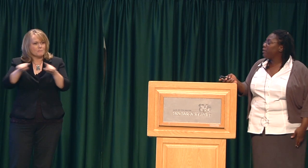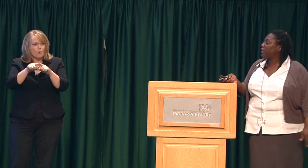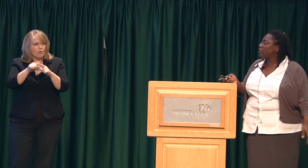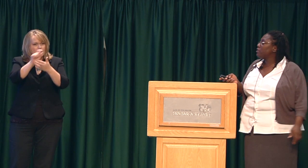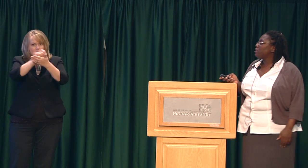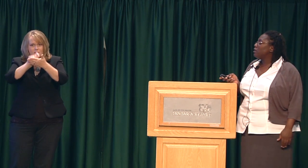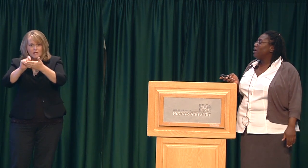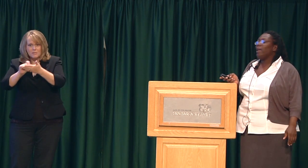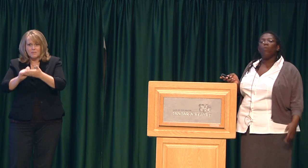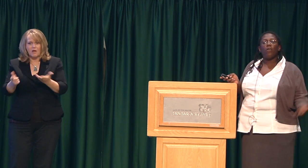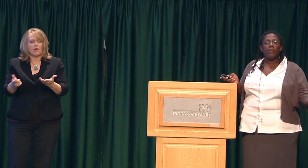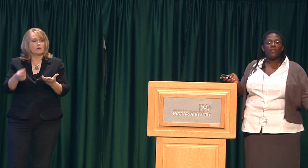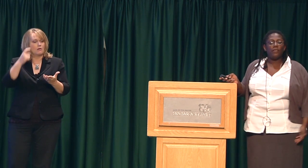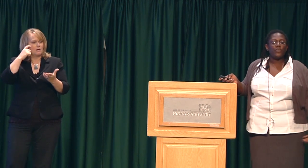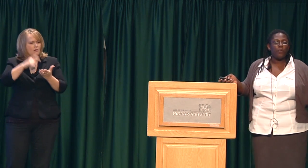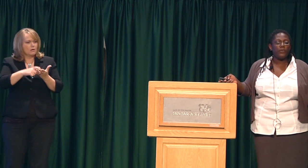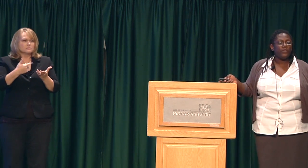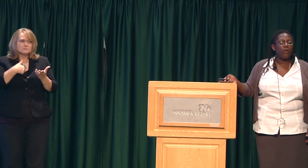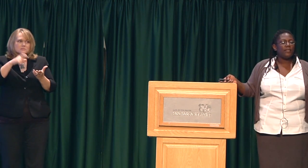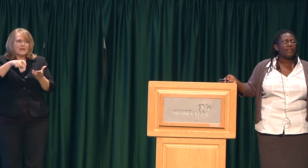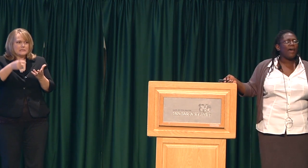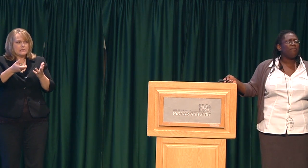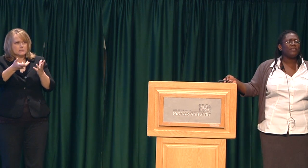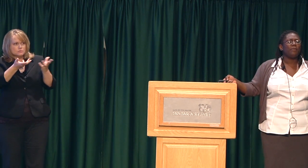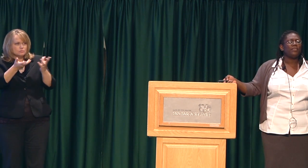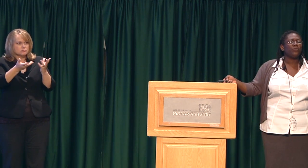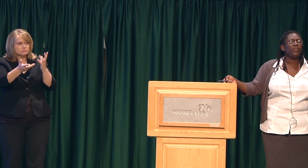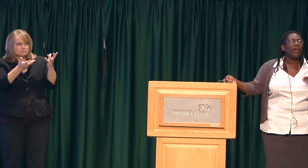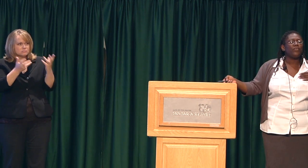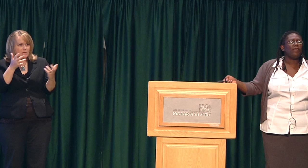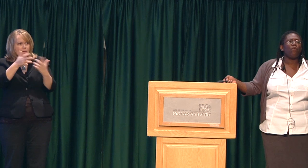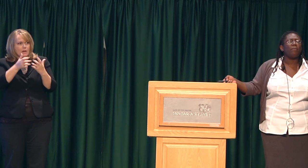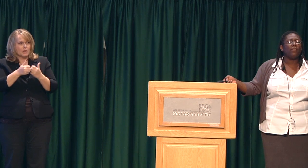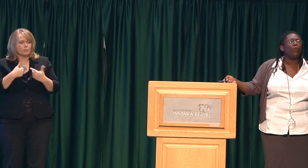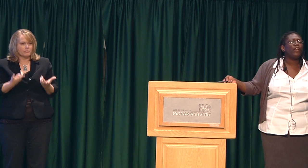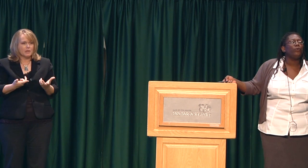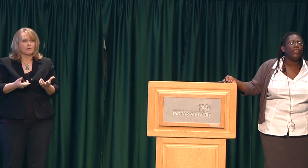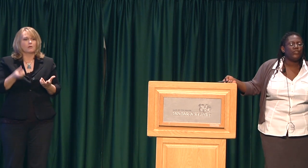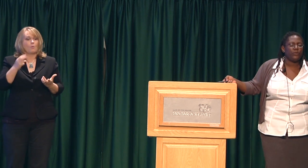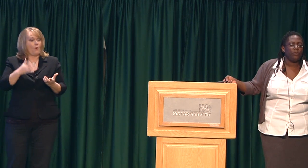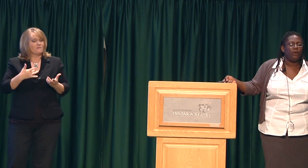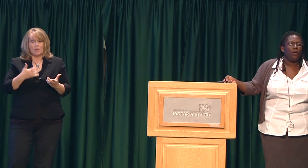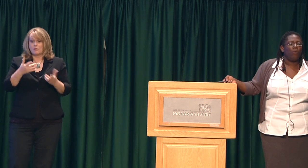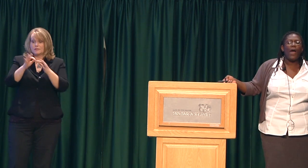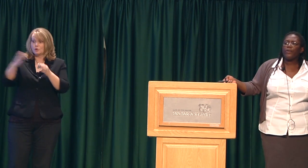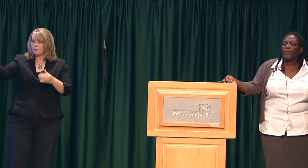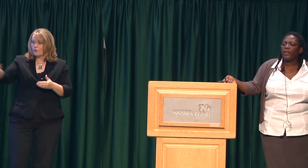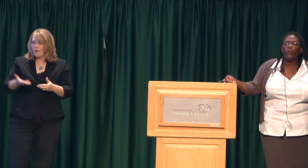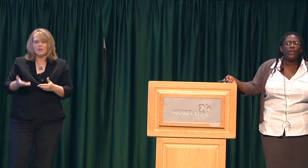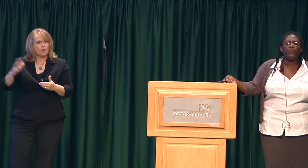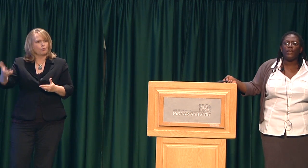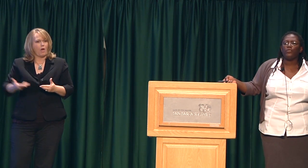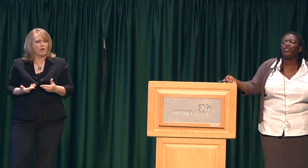communication accommodations. And welcoming the interpreter into the process. I've been to places where the doctor didn't even want me in here. We don't need you. Why are